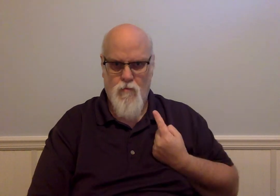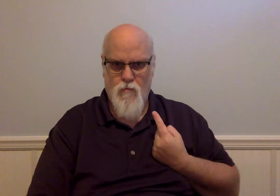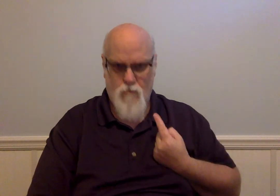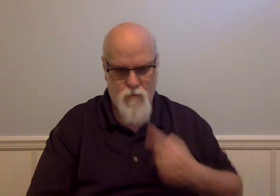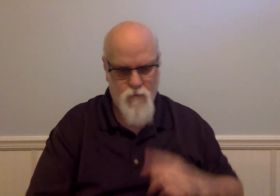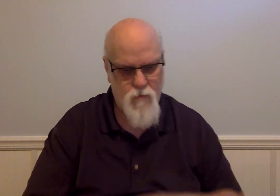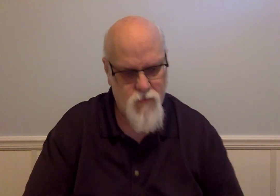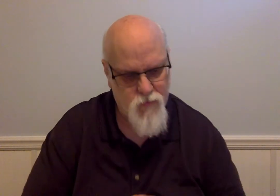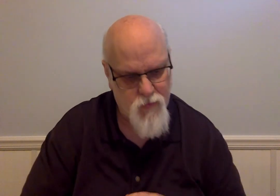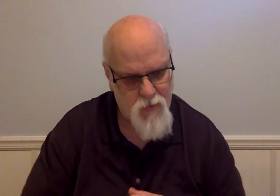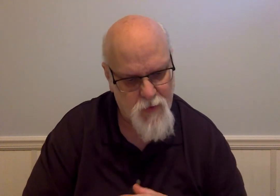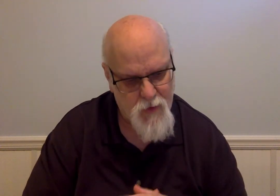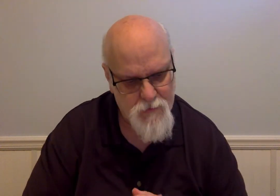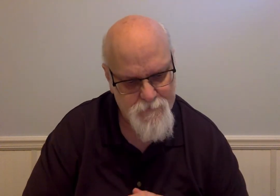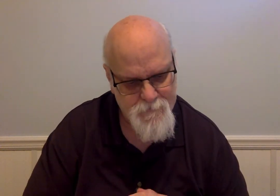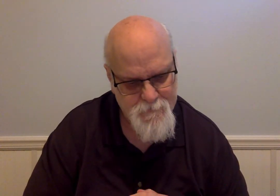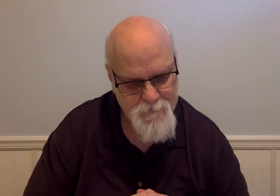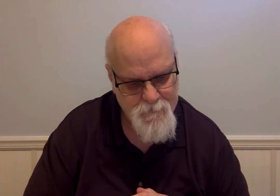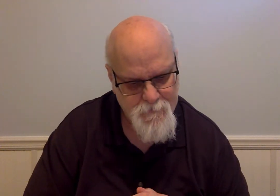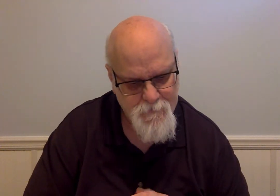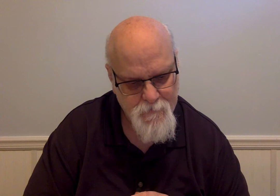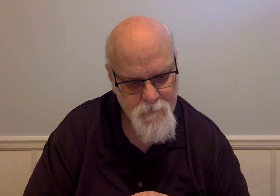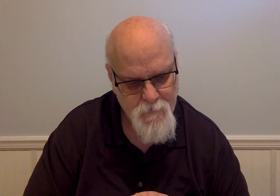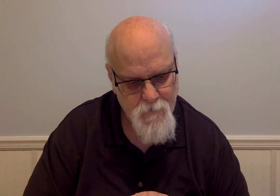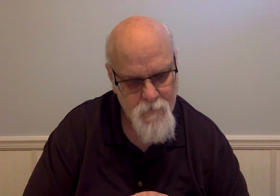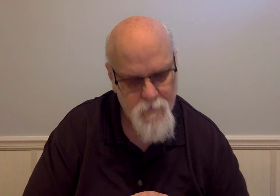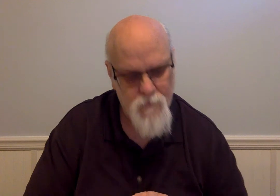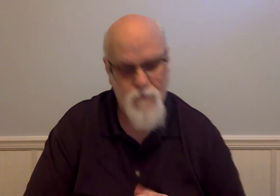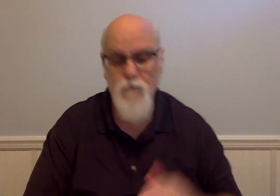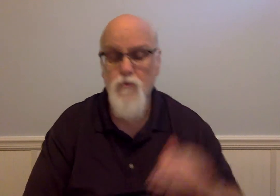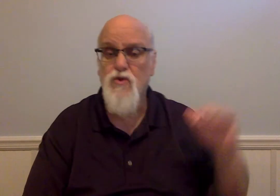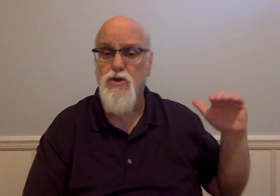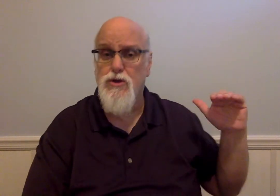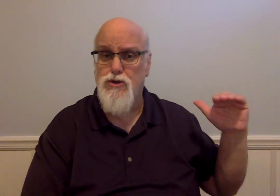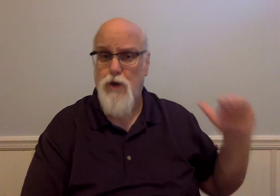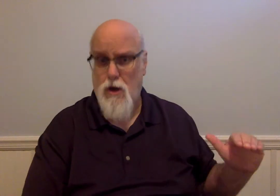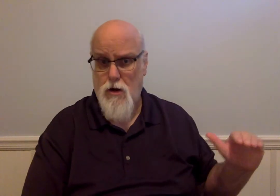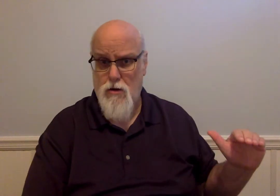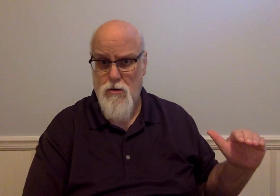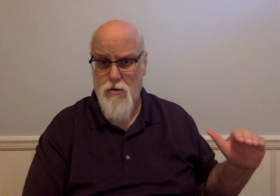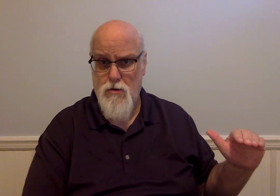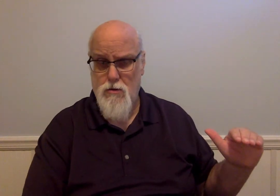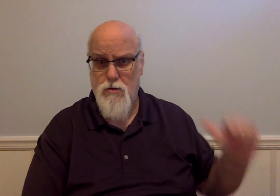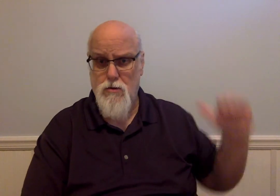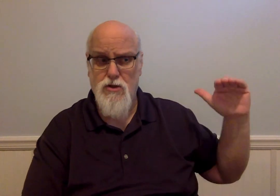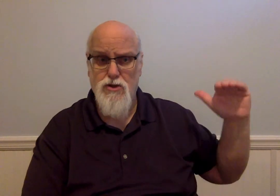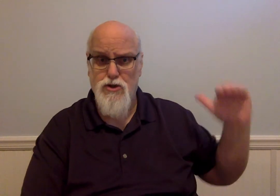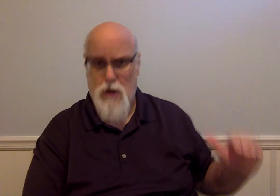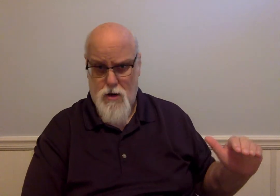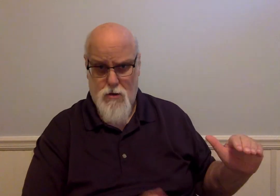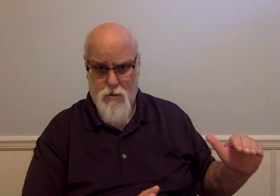So only, bring it back to you. You're the only child. This is just a sign for child, so it shows their